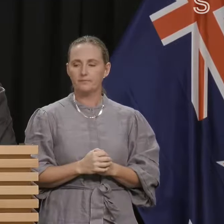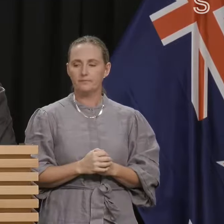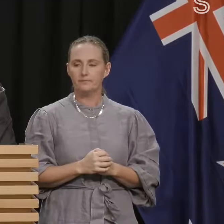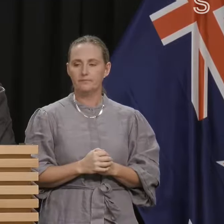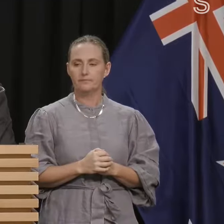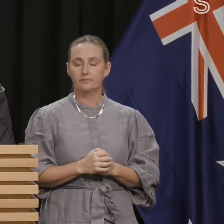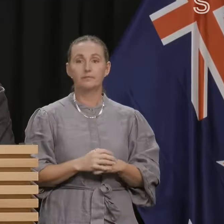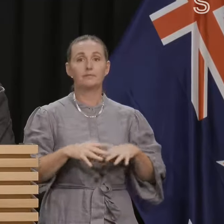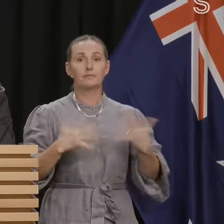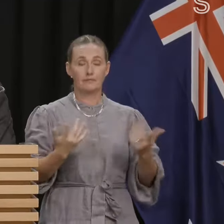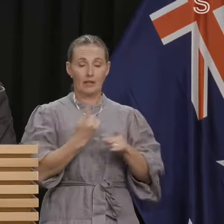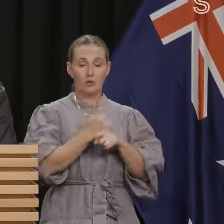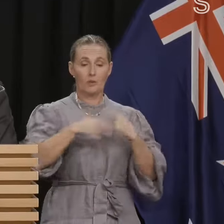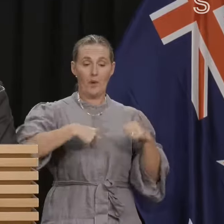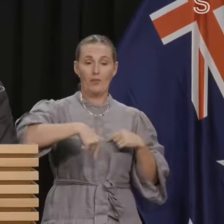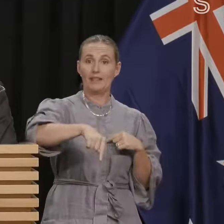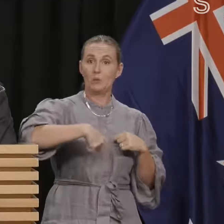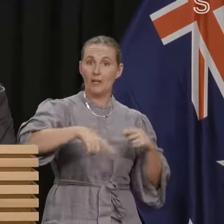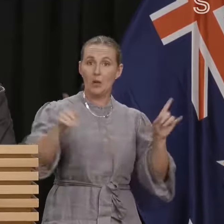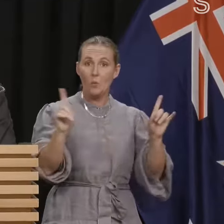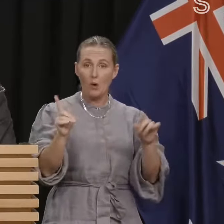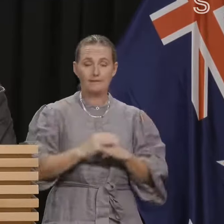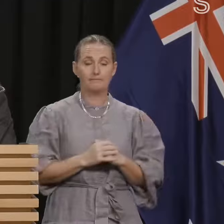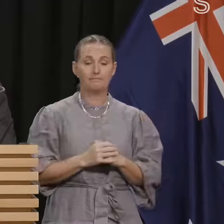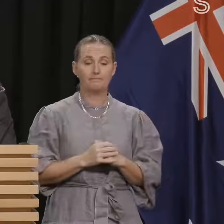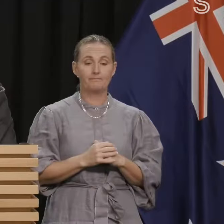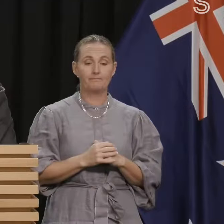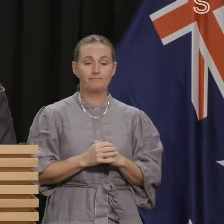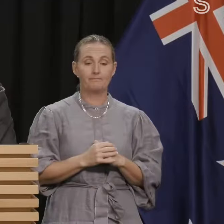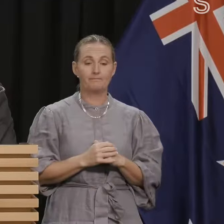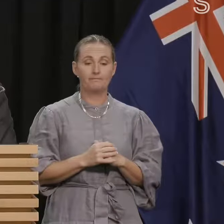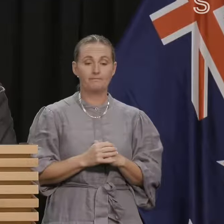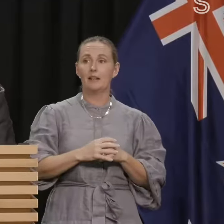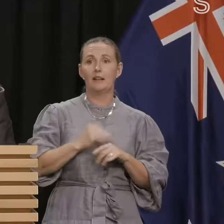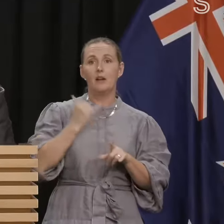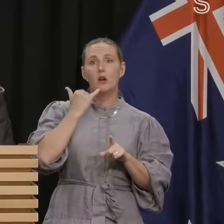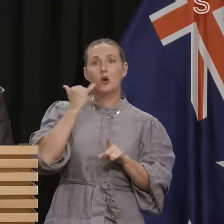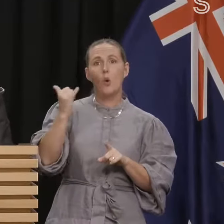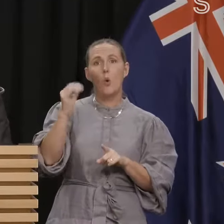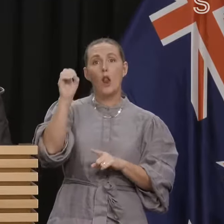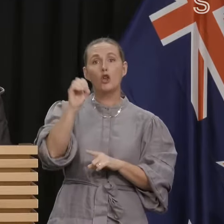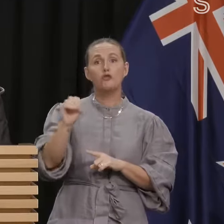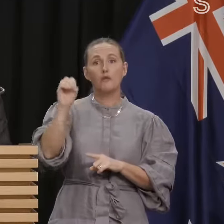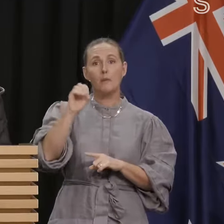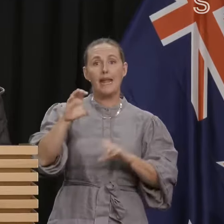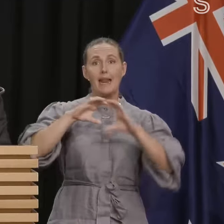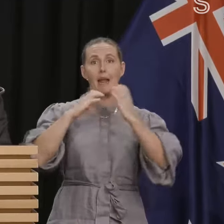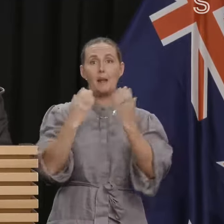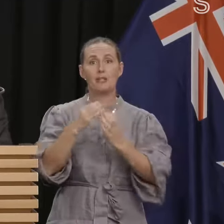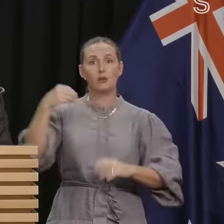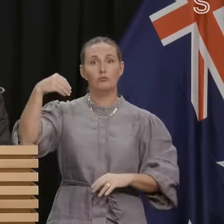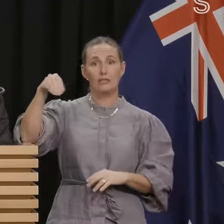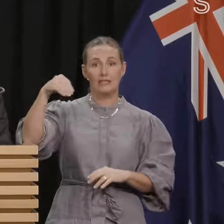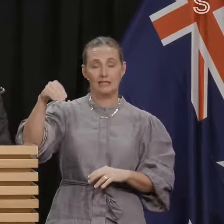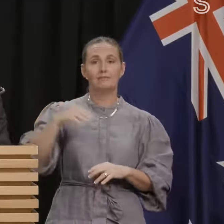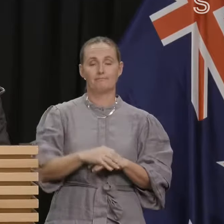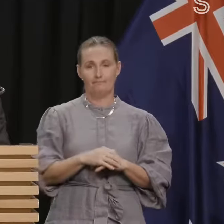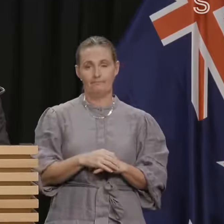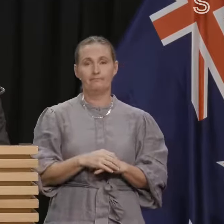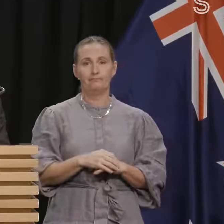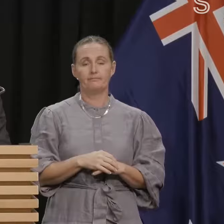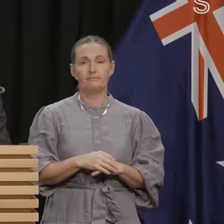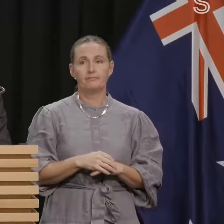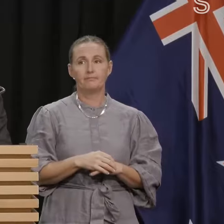Now on to the week ahead. Tomorrow evening I have got a call with the European Commission President Ursula von der